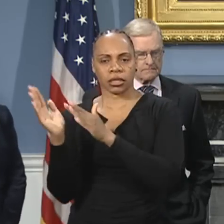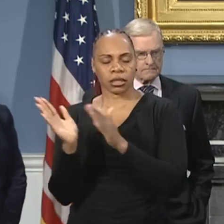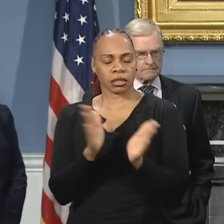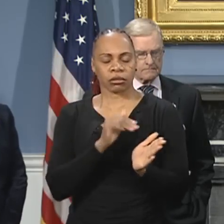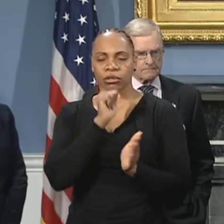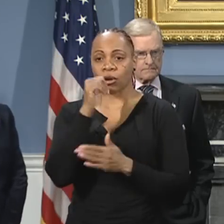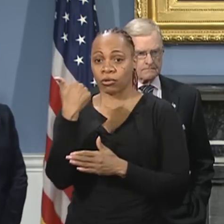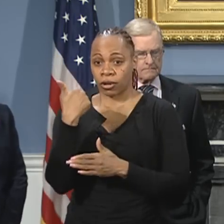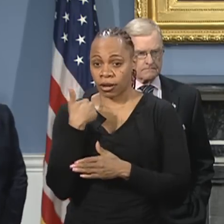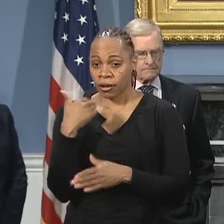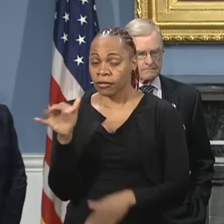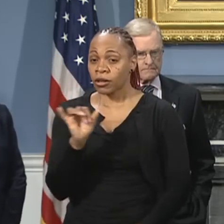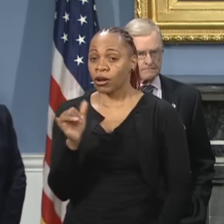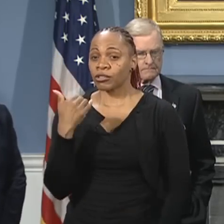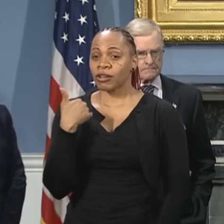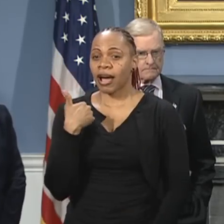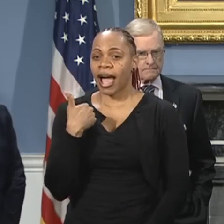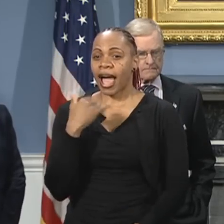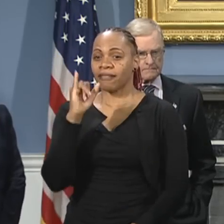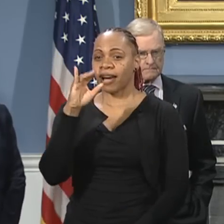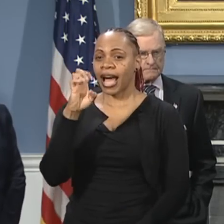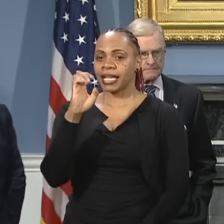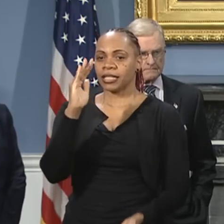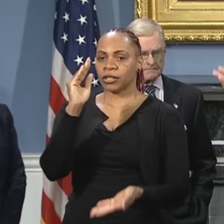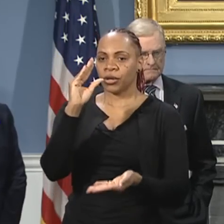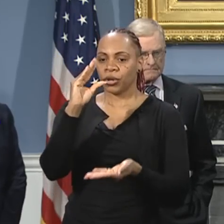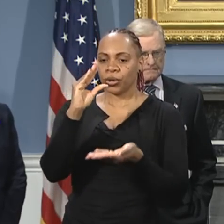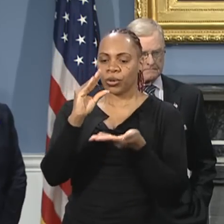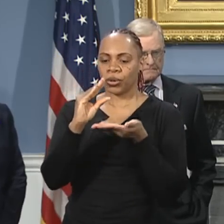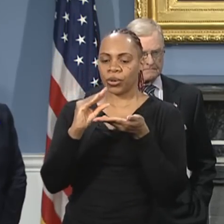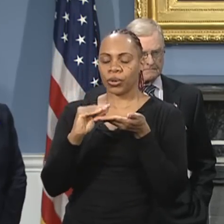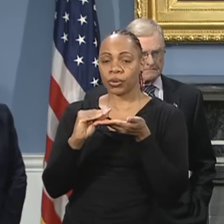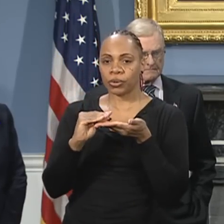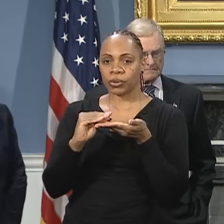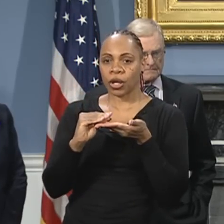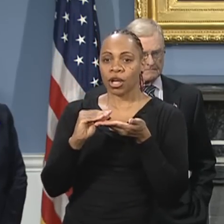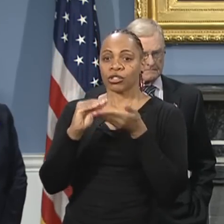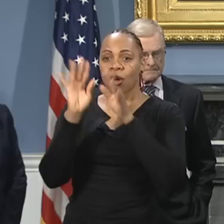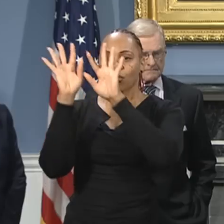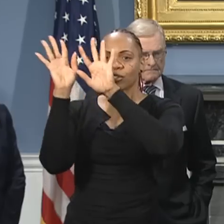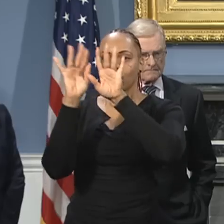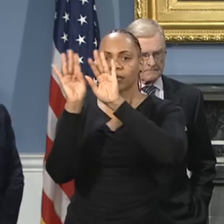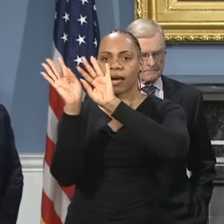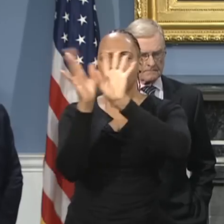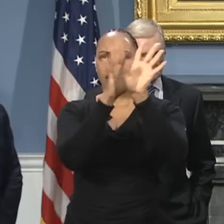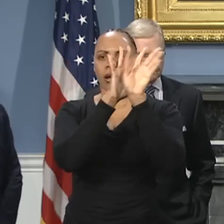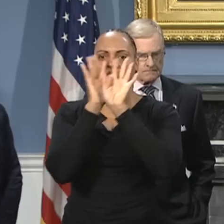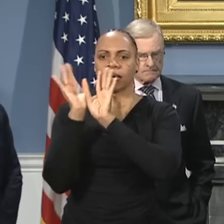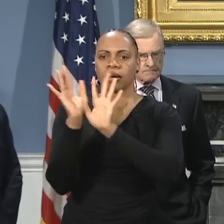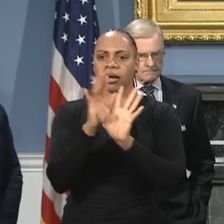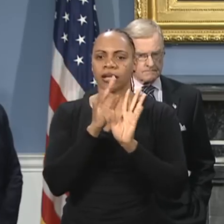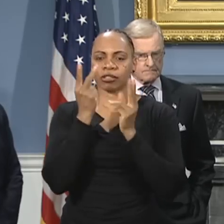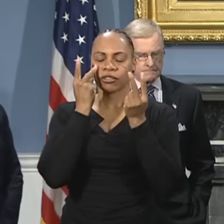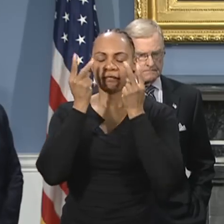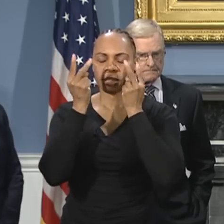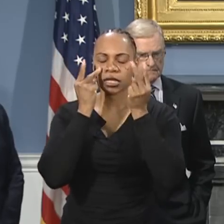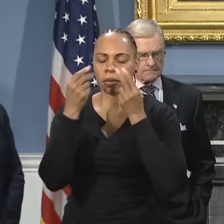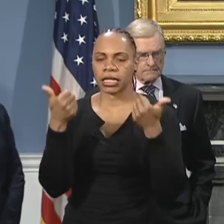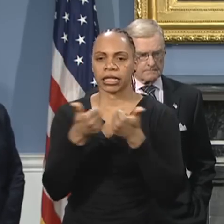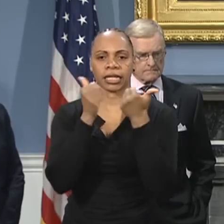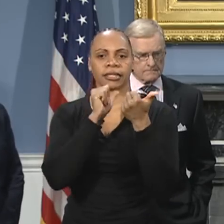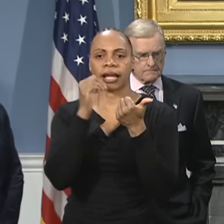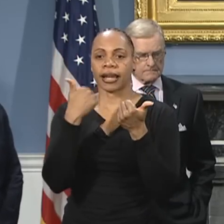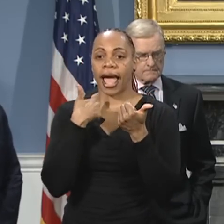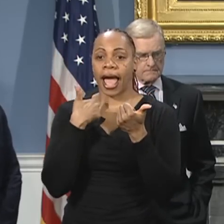proportionally less iciness on the roads. You don't have the blowing snow, so you don't have the visibility challenges. We felt last time that there was a real